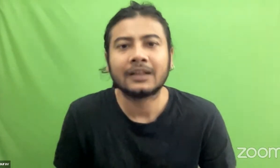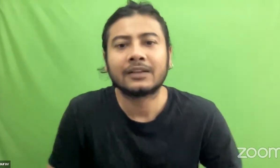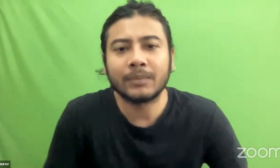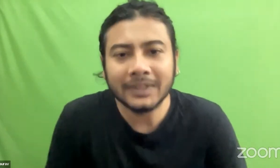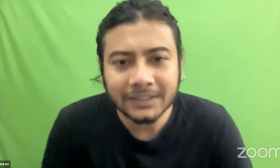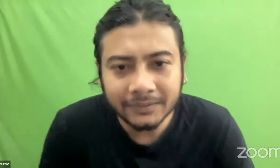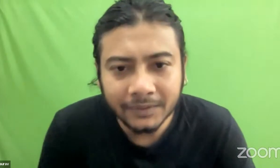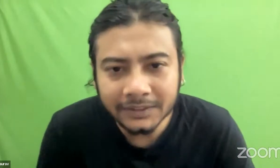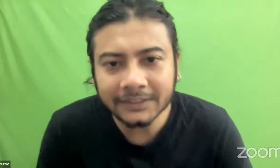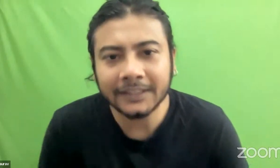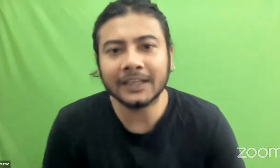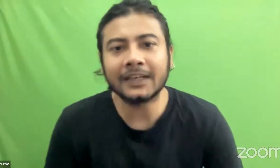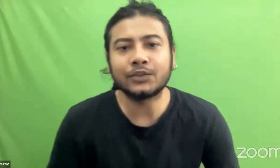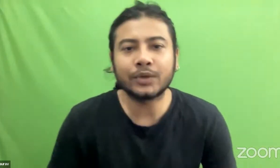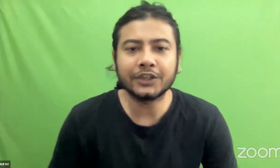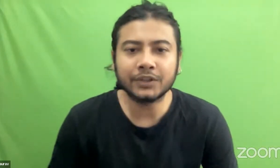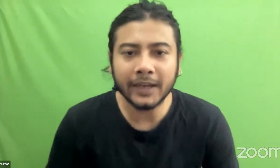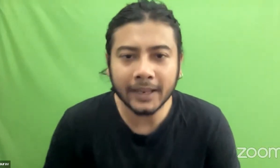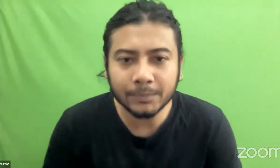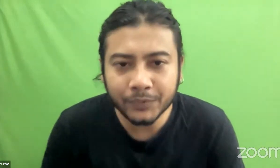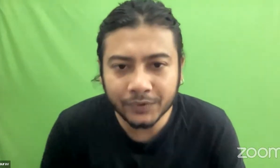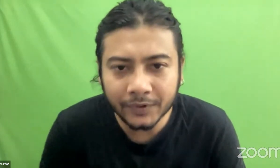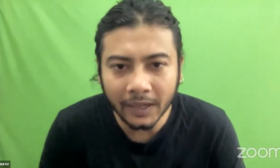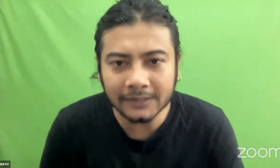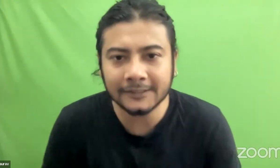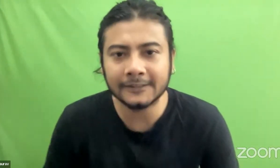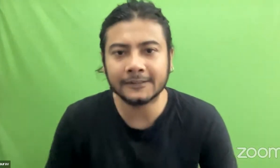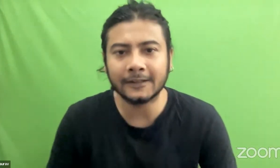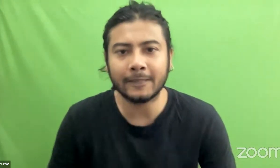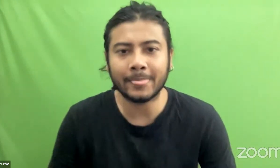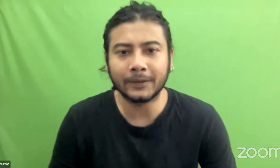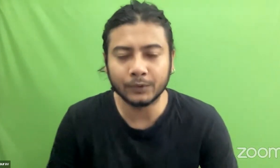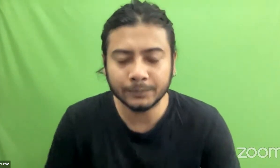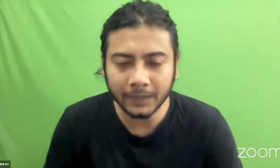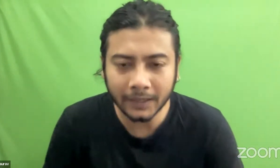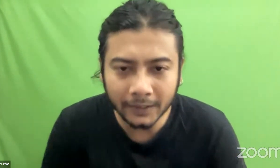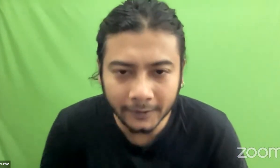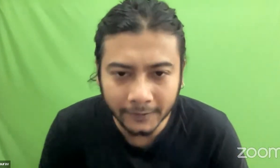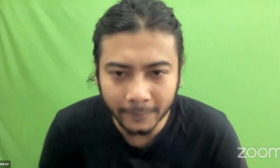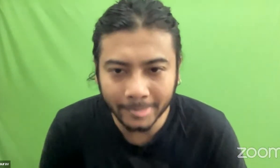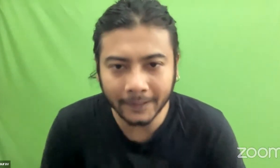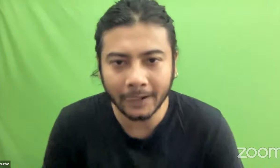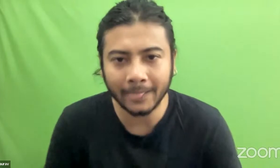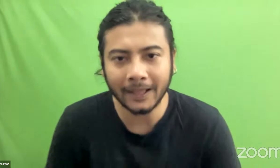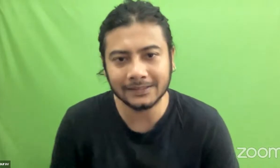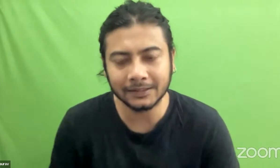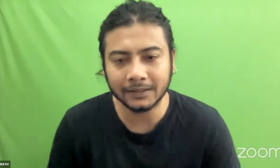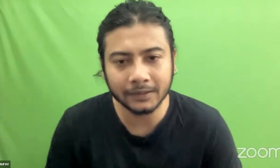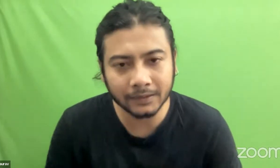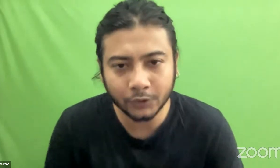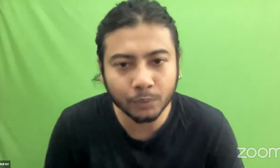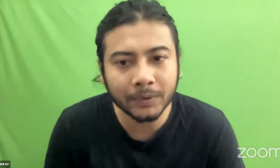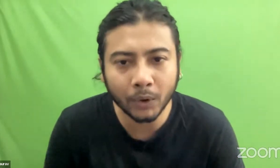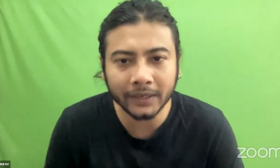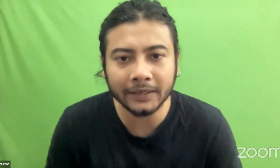So Mataji, what she's saying that education helps us, you know, as the human body